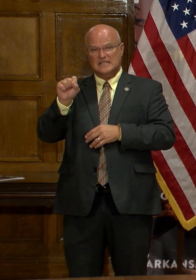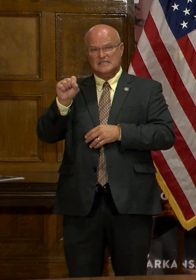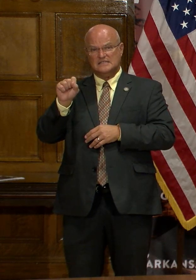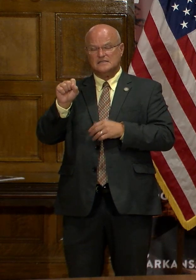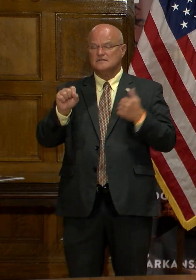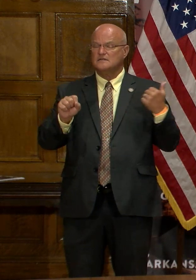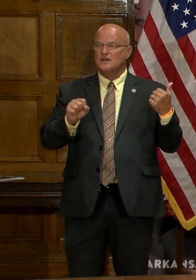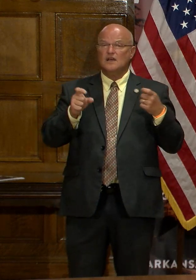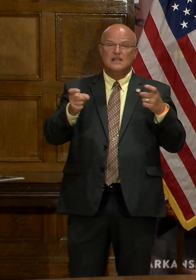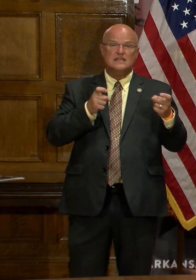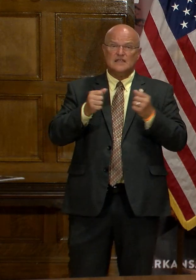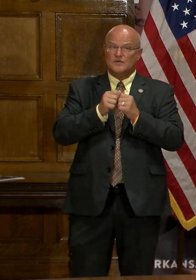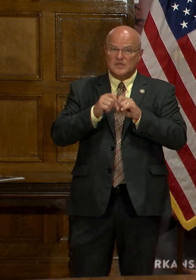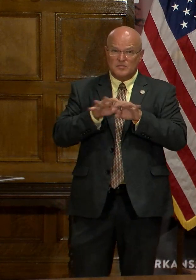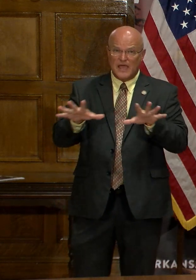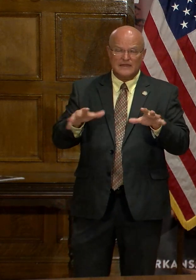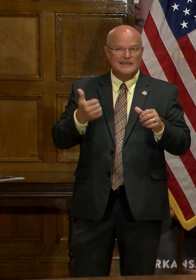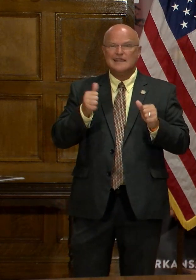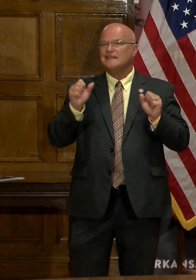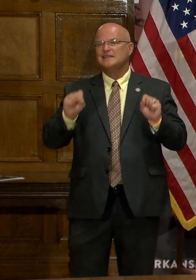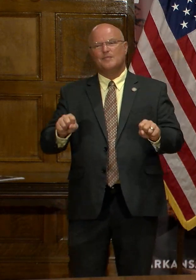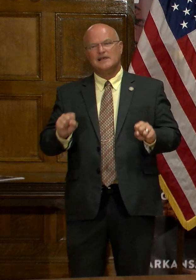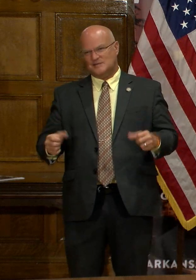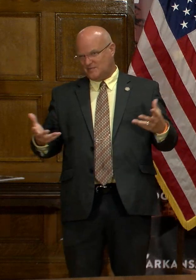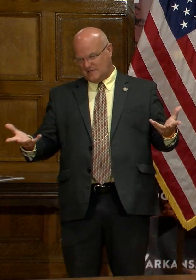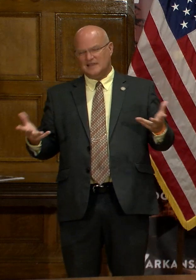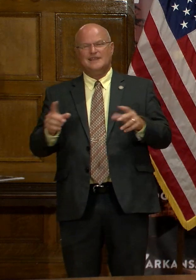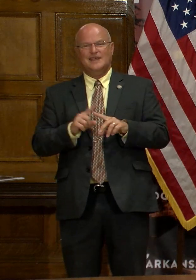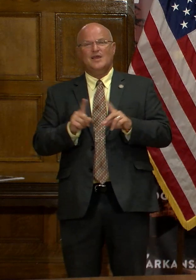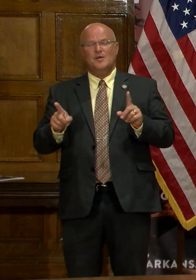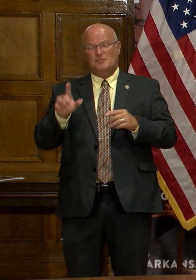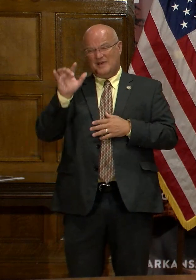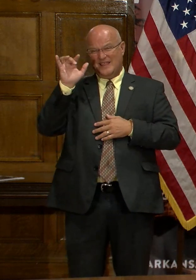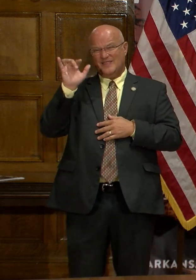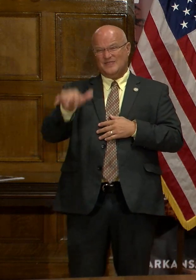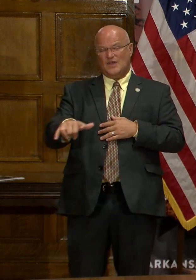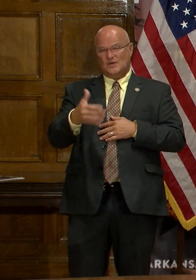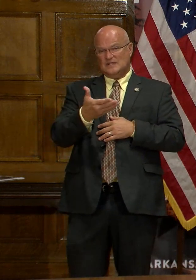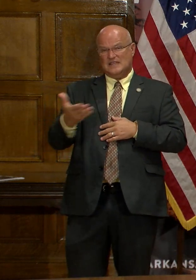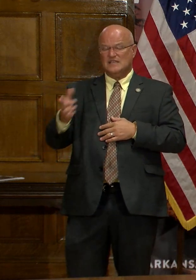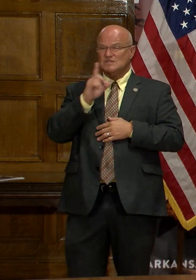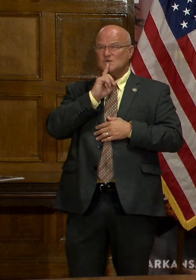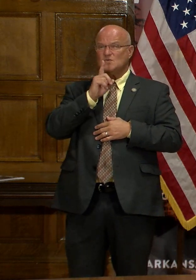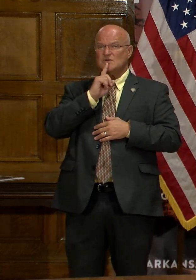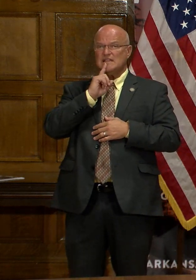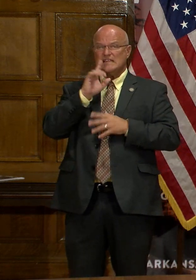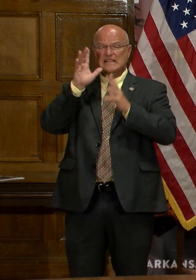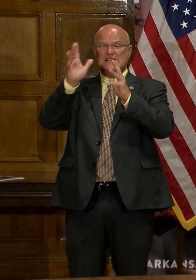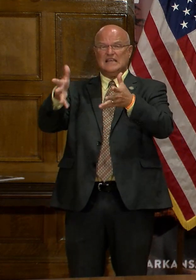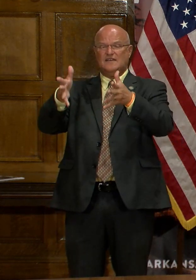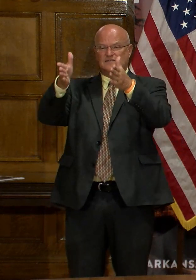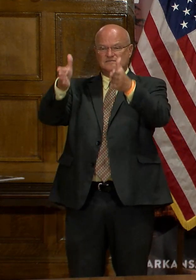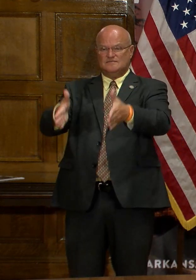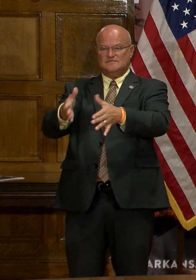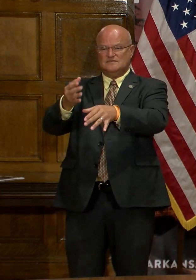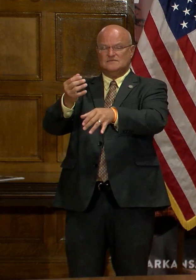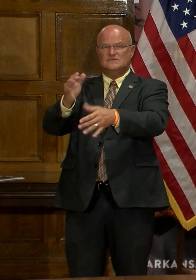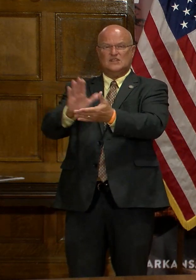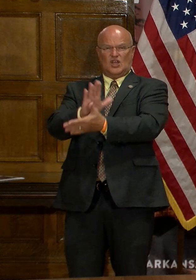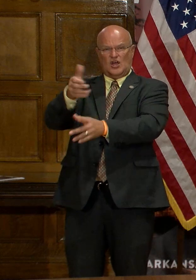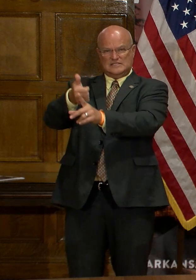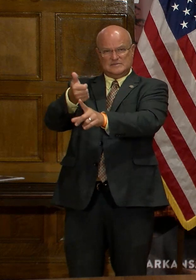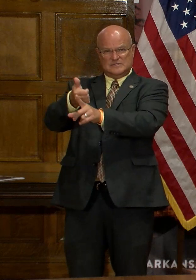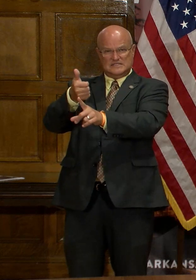Listen, when you're dealing with a pandemic, anything's a possibility, but those items are really left to the individual